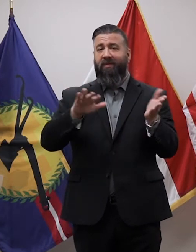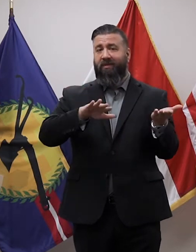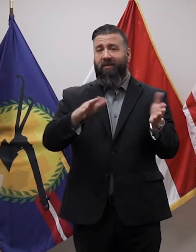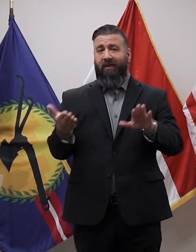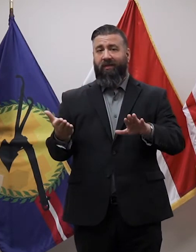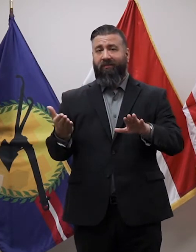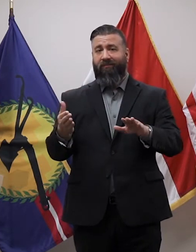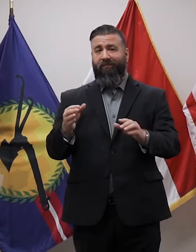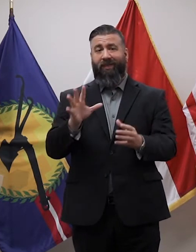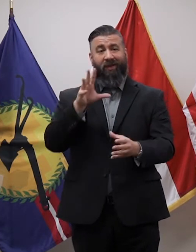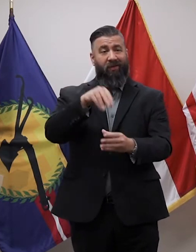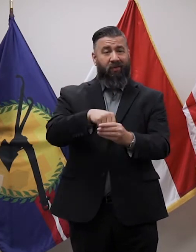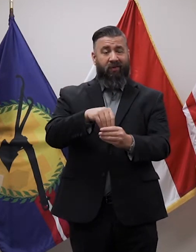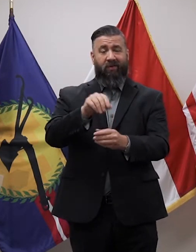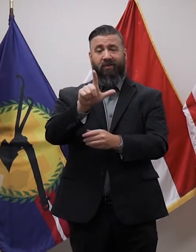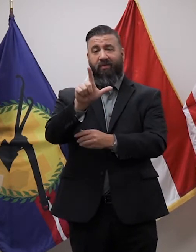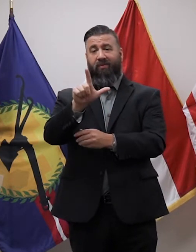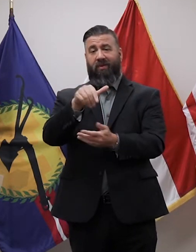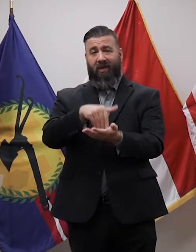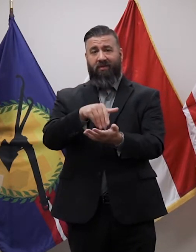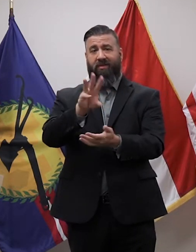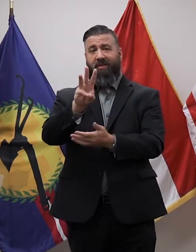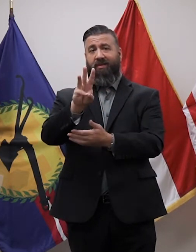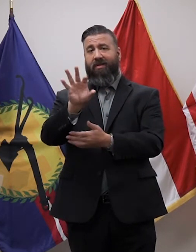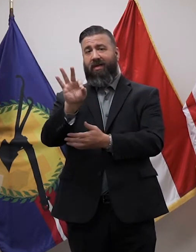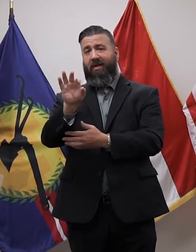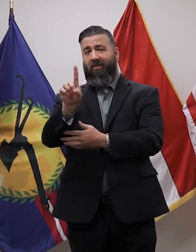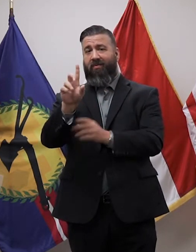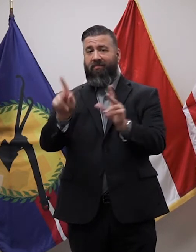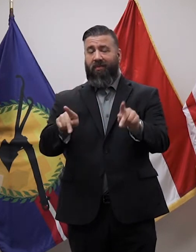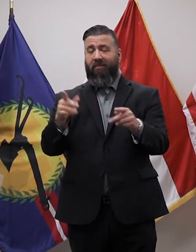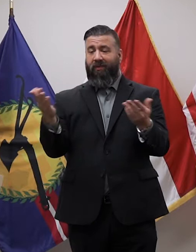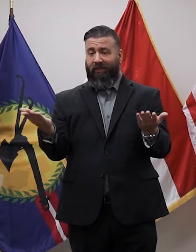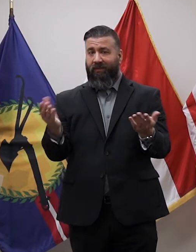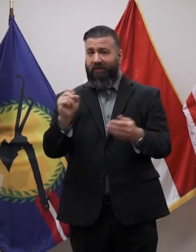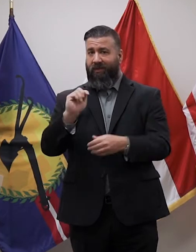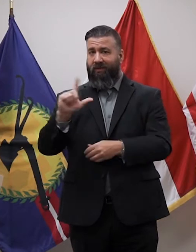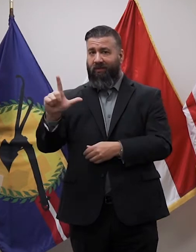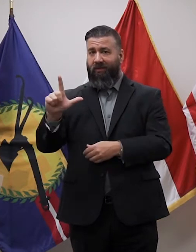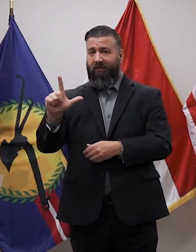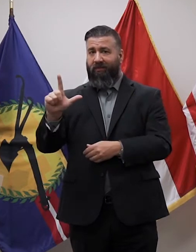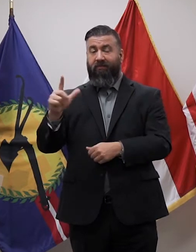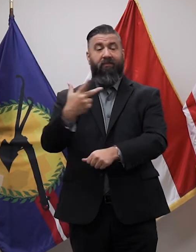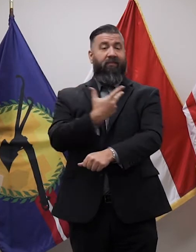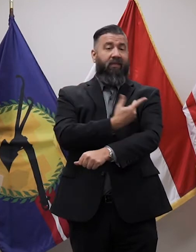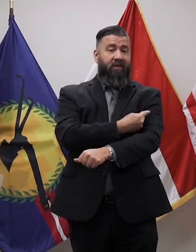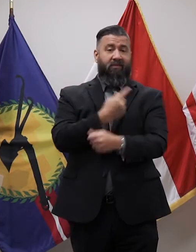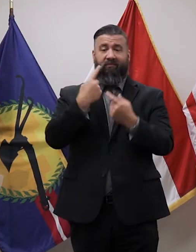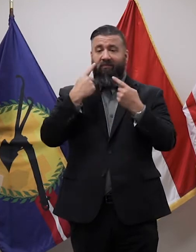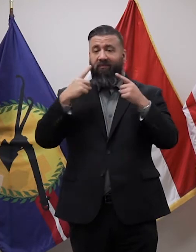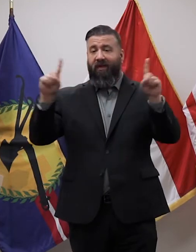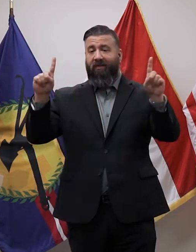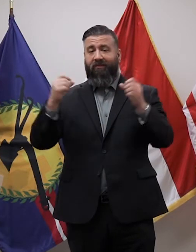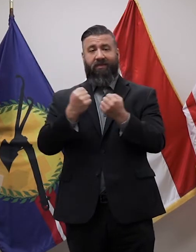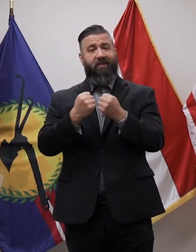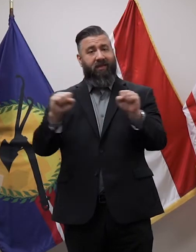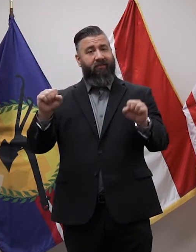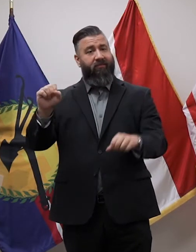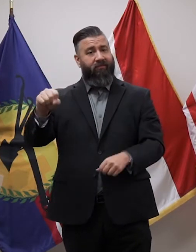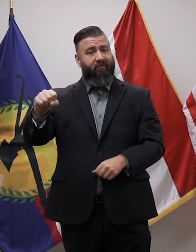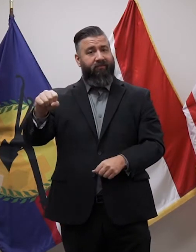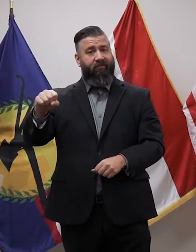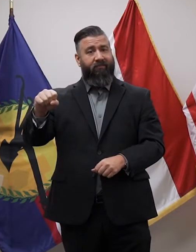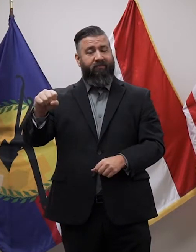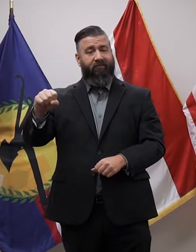2,691 right here in St. Louis County. The vaccines are effective and safe. They're saving lives. Just